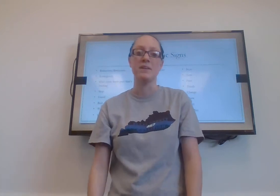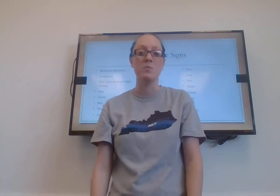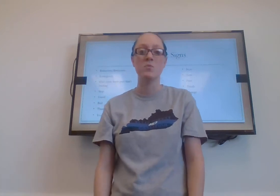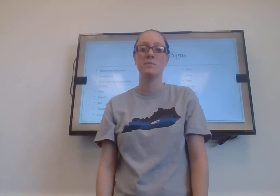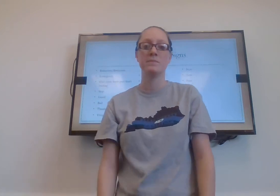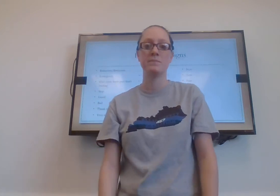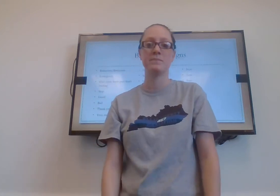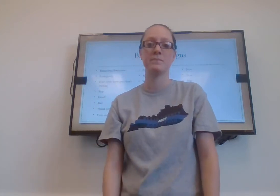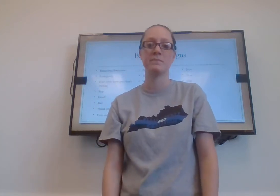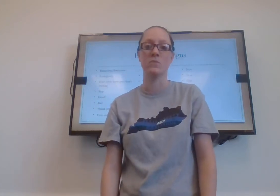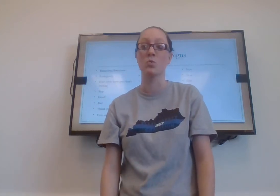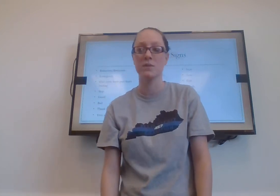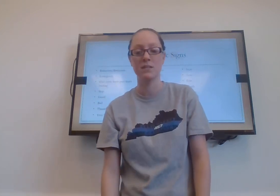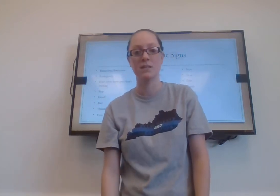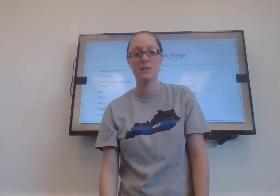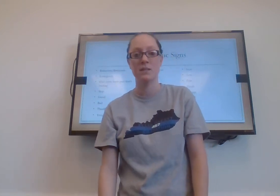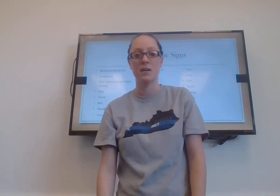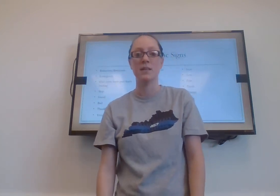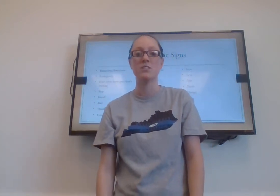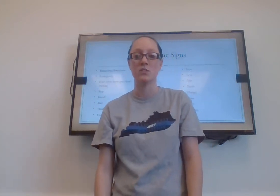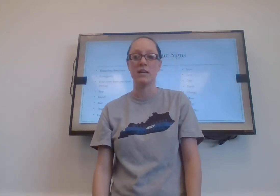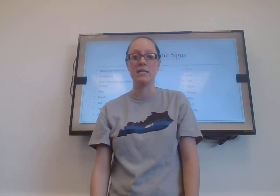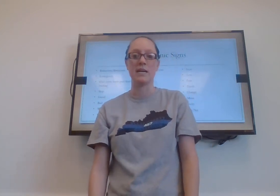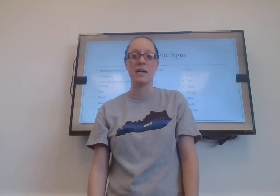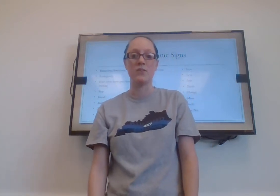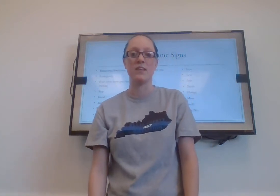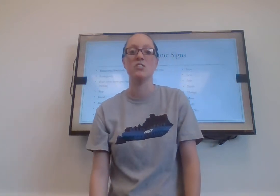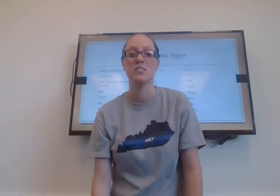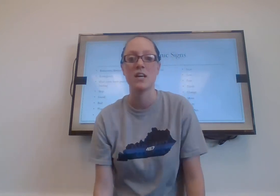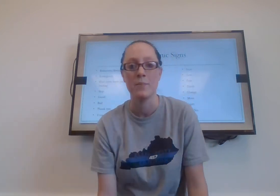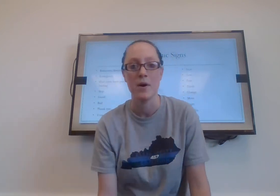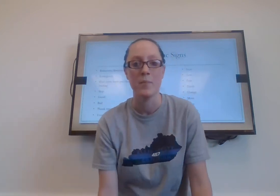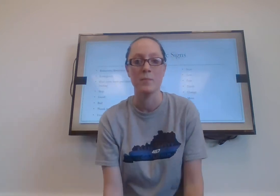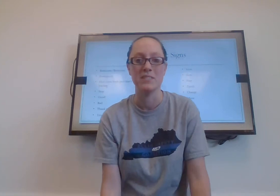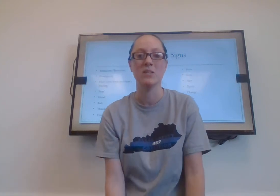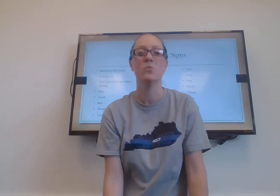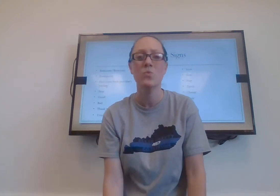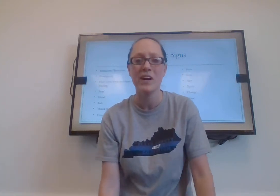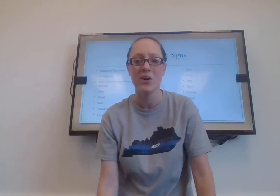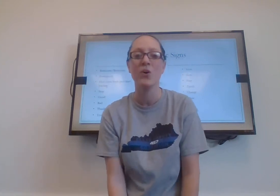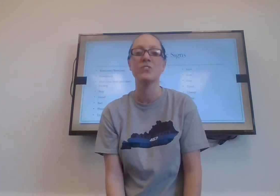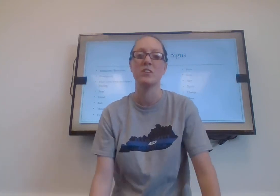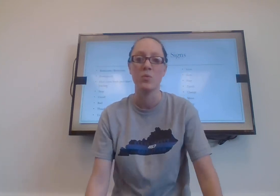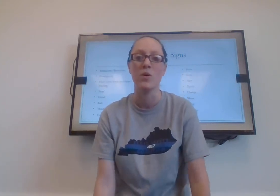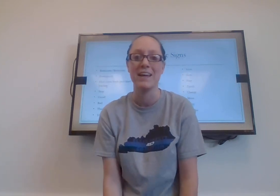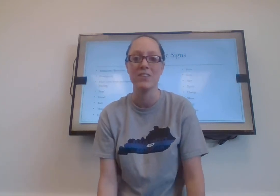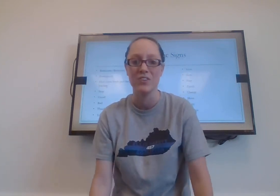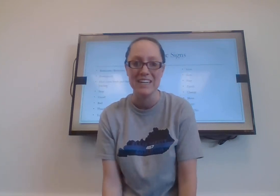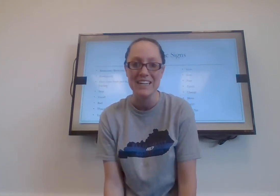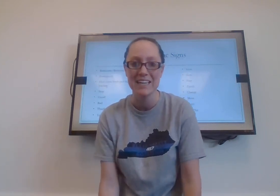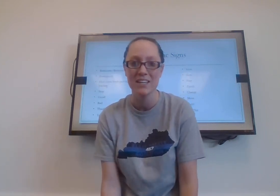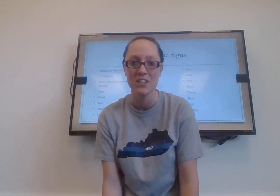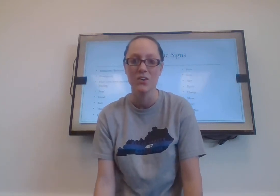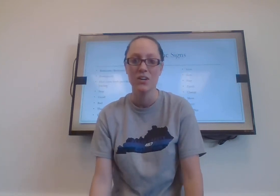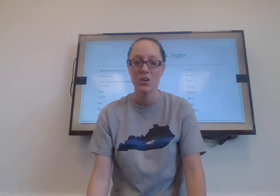table normally, unless they're laying down and they just kind of pop up and say, "Ooh, that hurts," and they're pointing at their knee, or